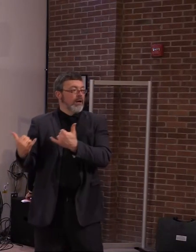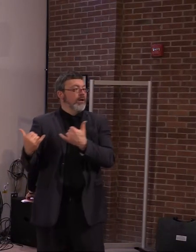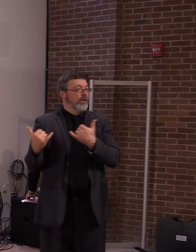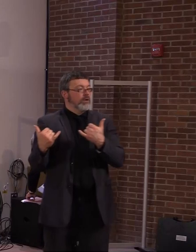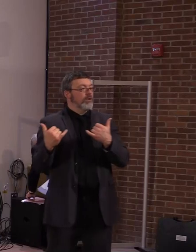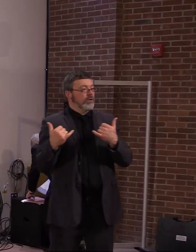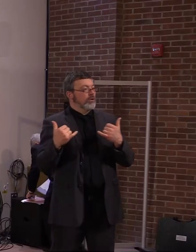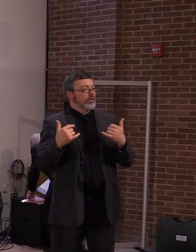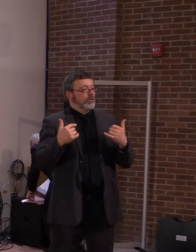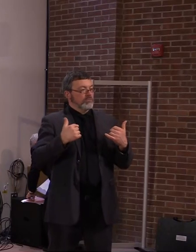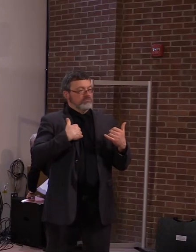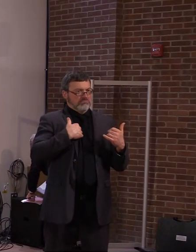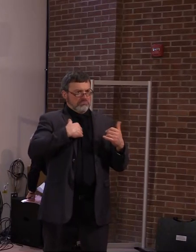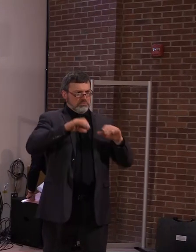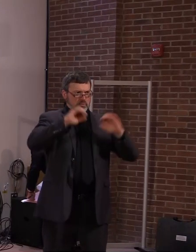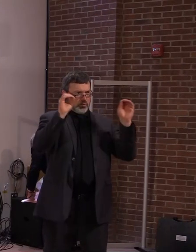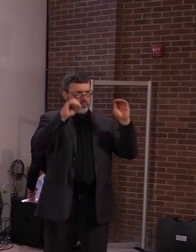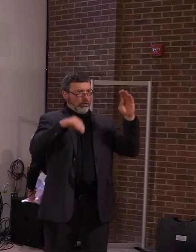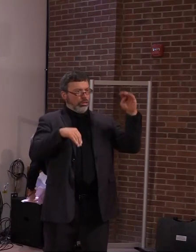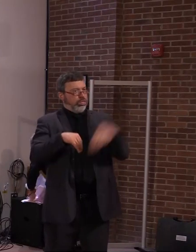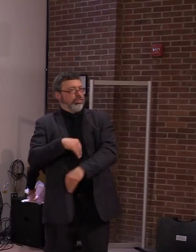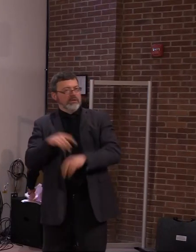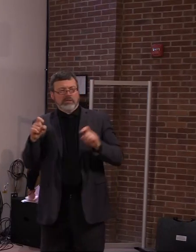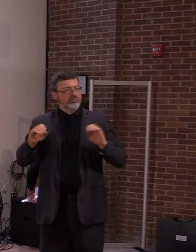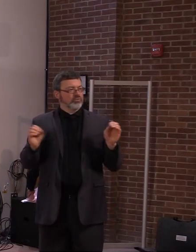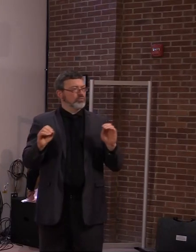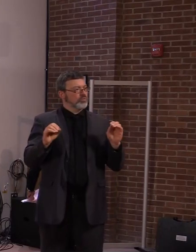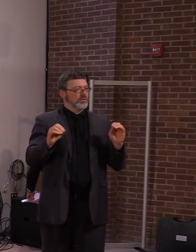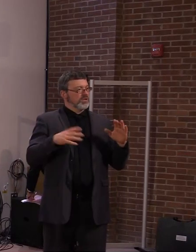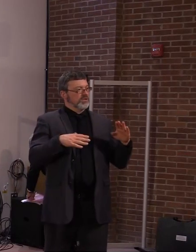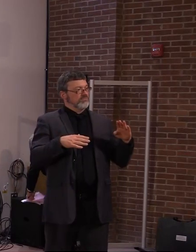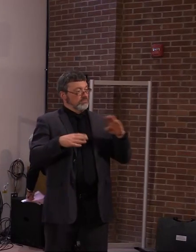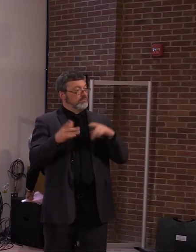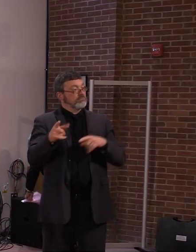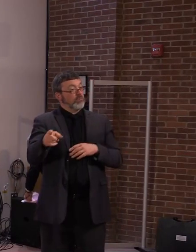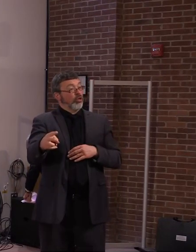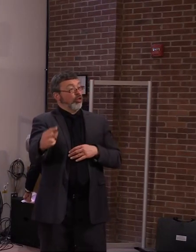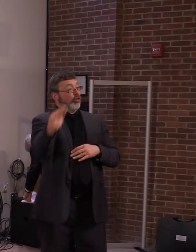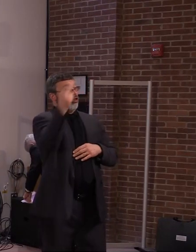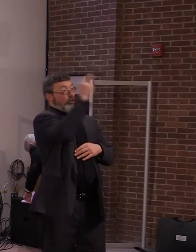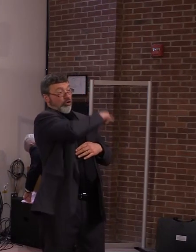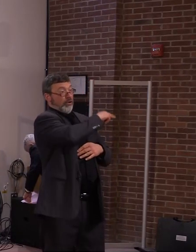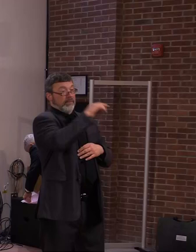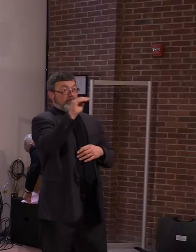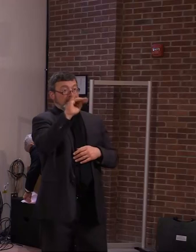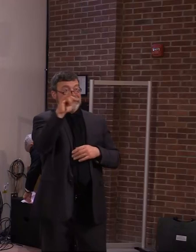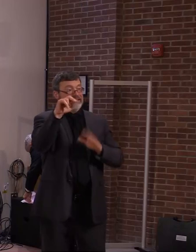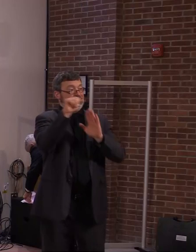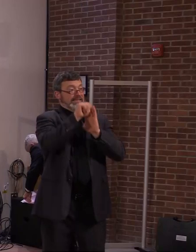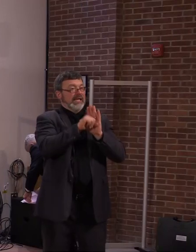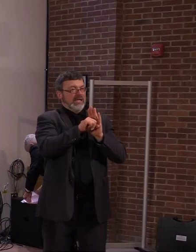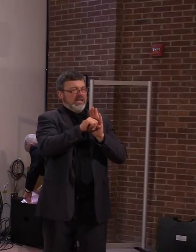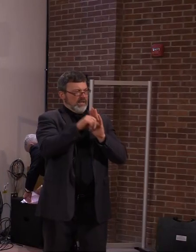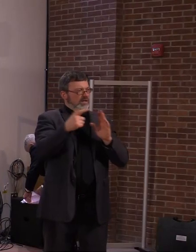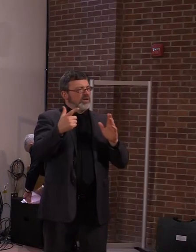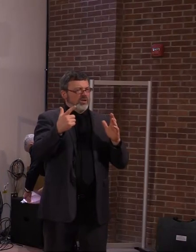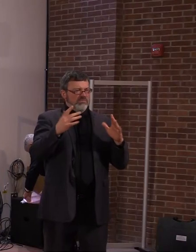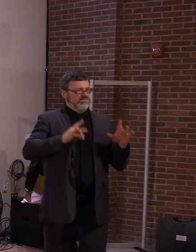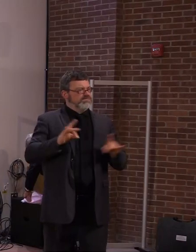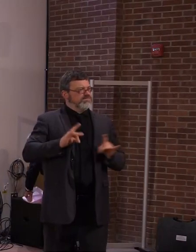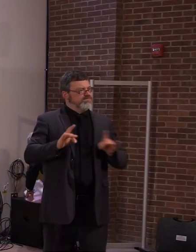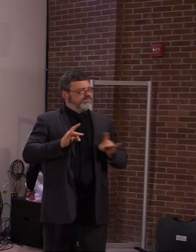you know, for example, Minnesota has the highest case rate right now. but they have a positivity rate of